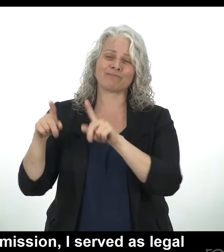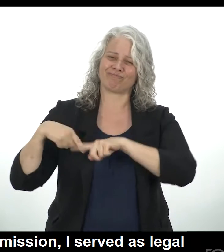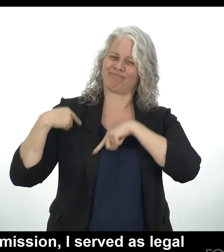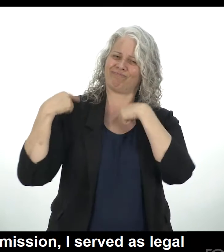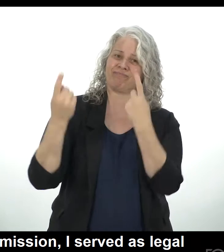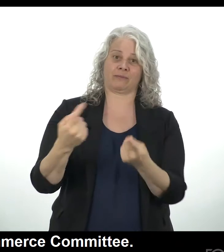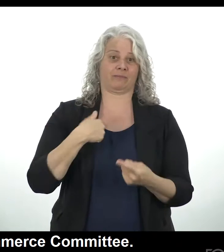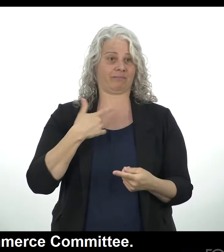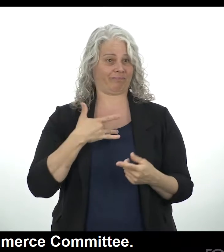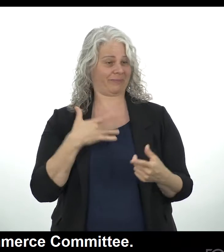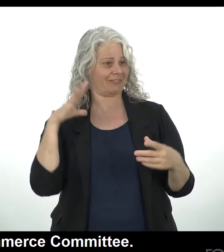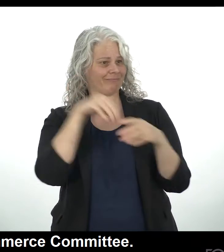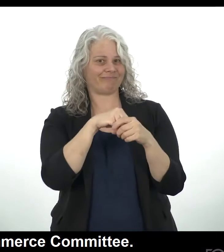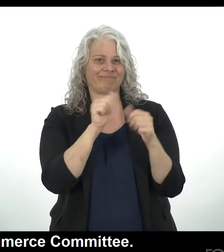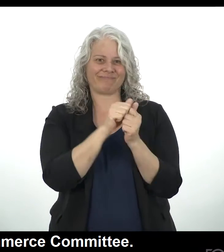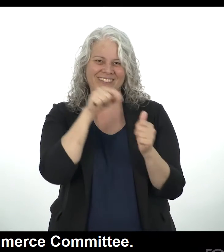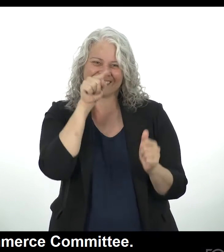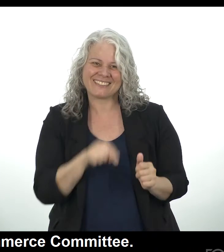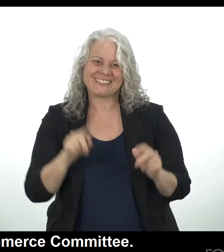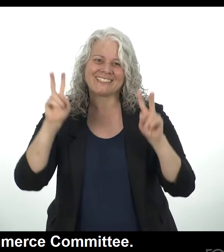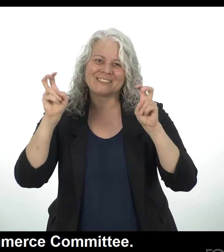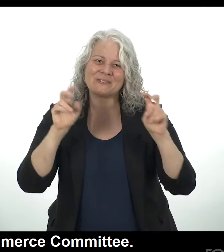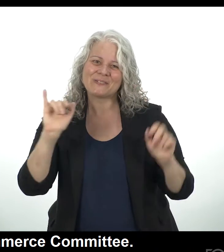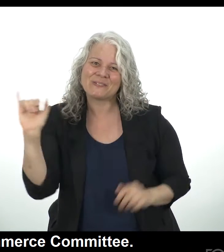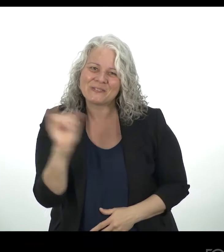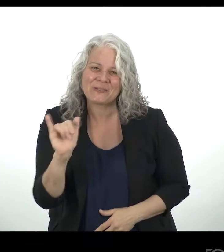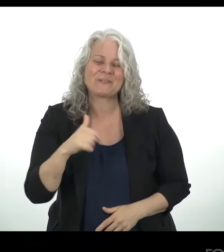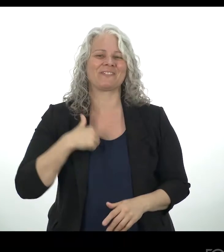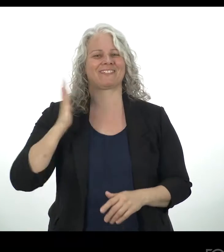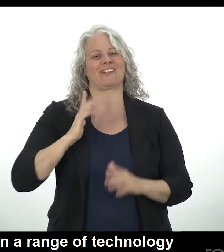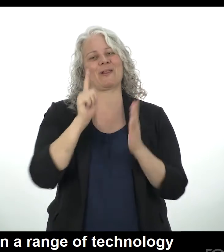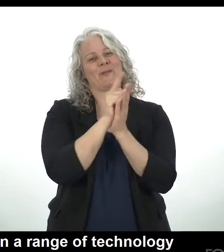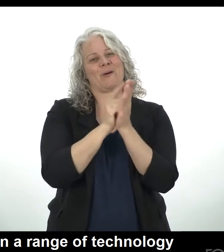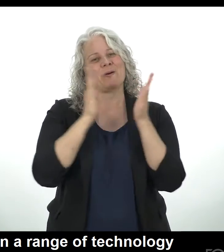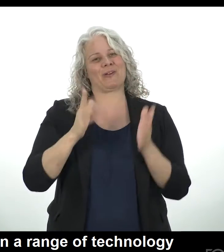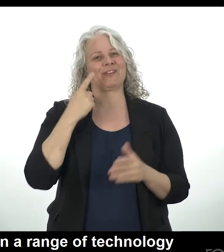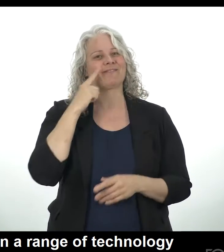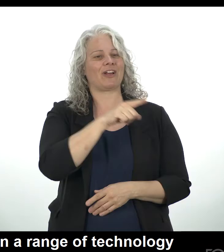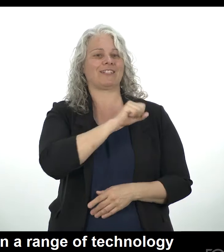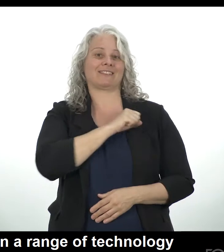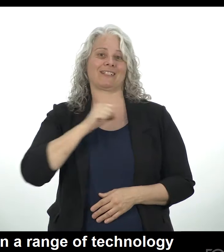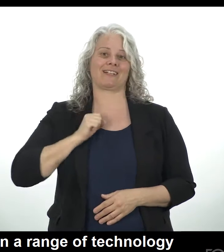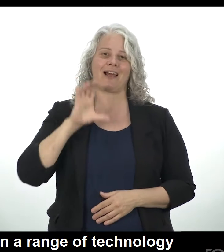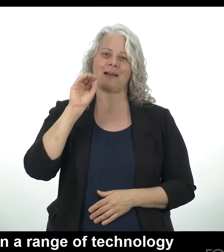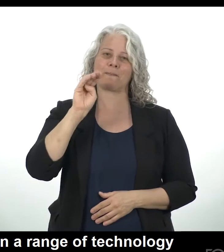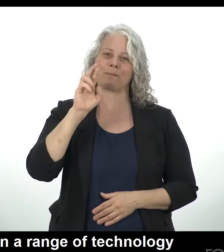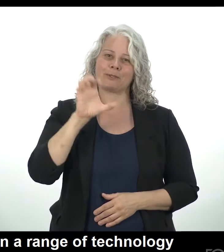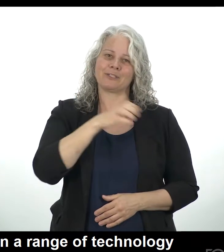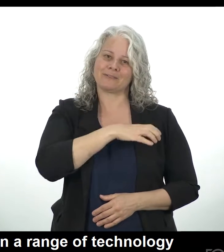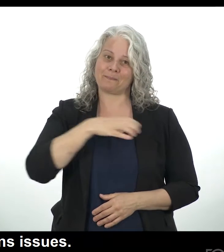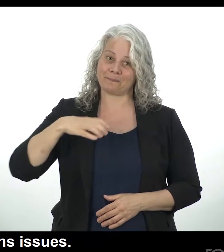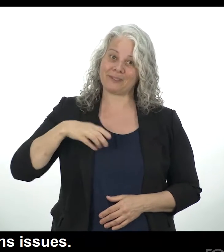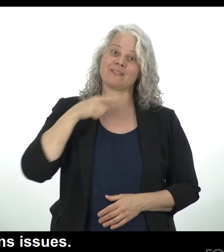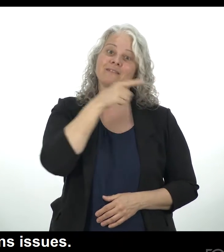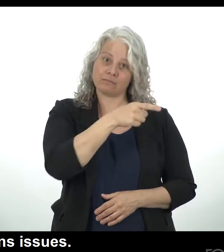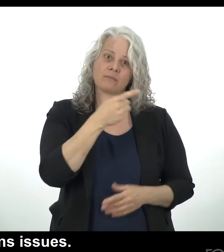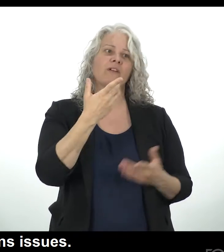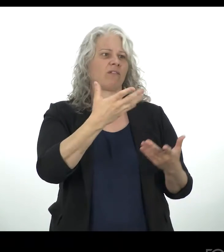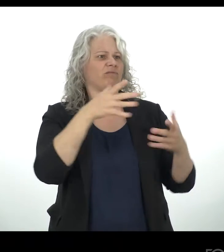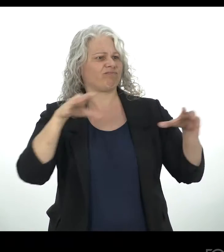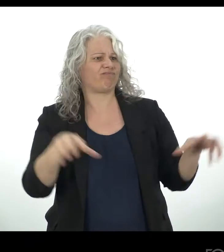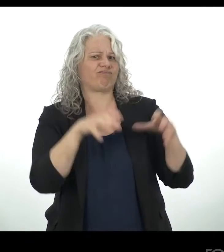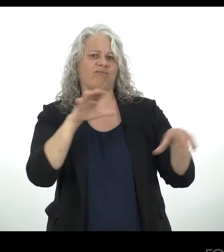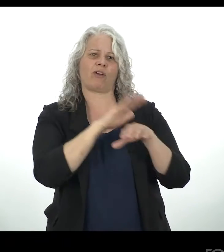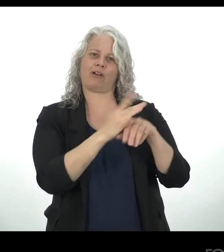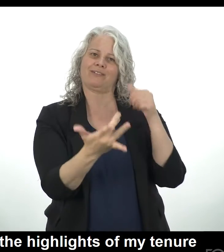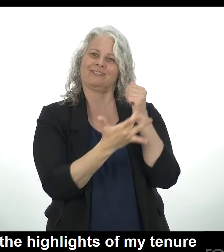I served as legal counsel to the Senate Commerce Committee. And when I was there, I worked on a range of technology and communications